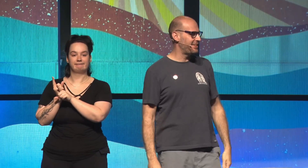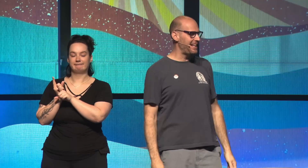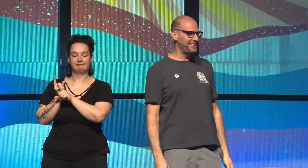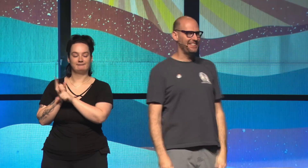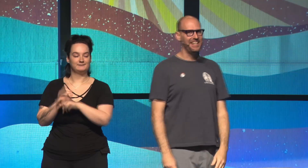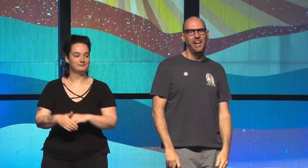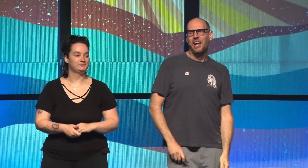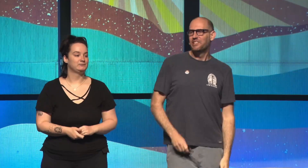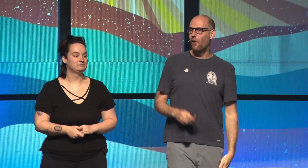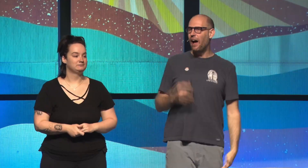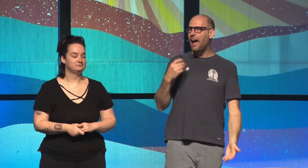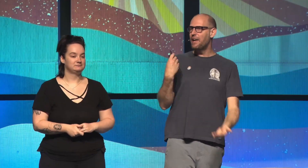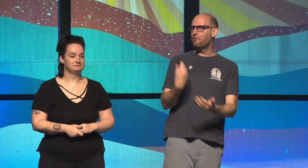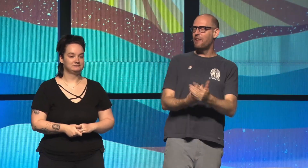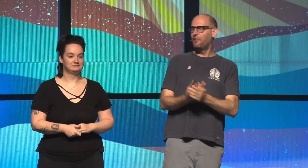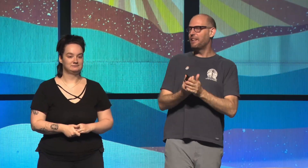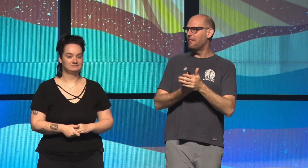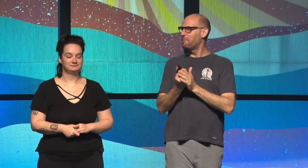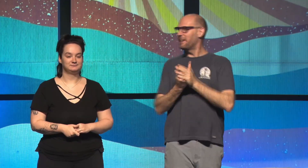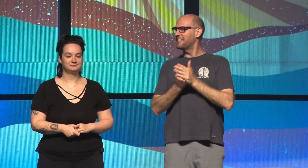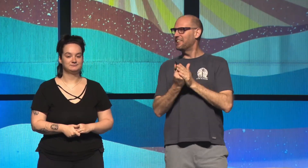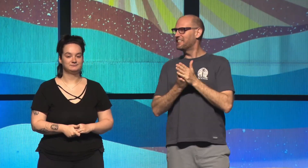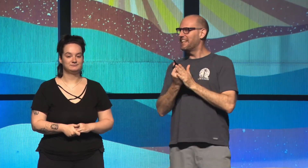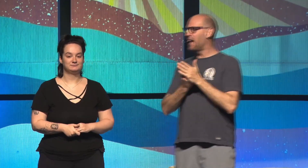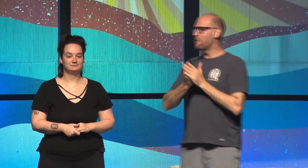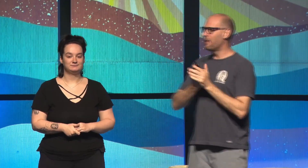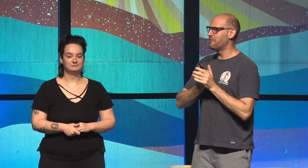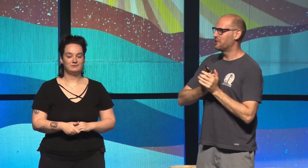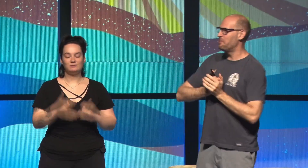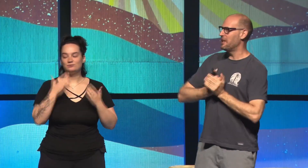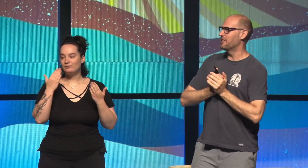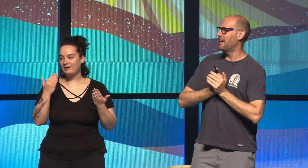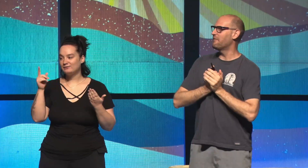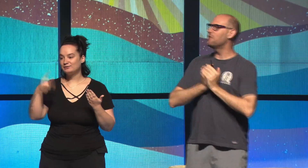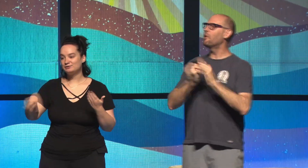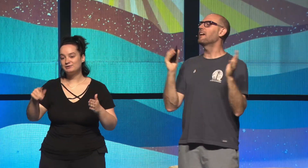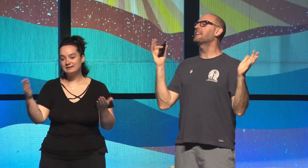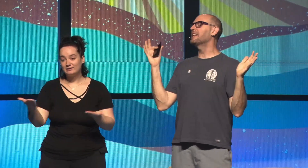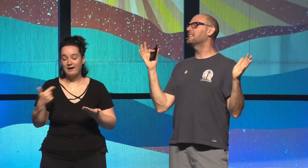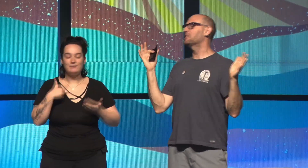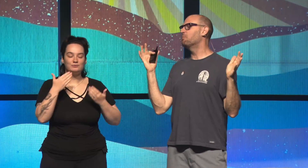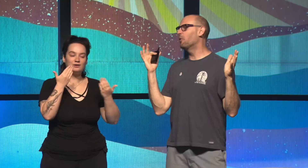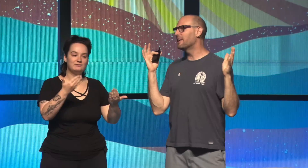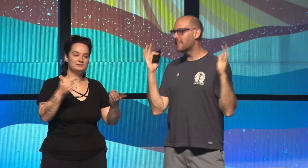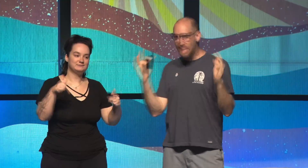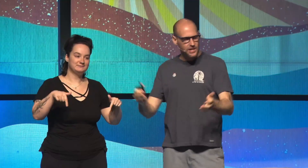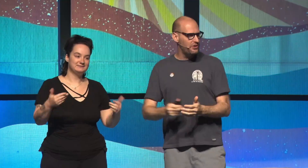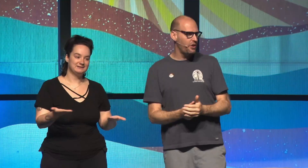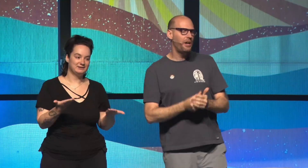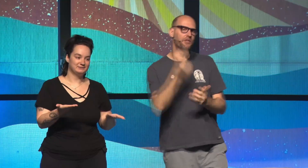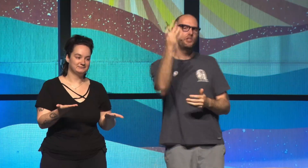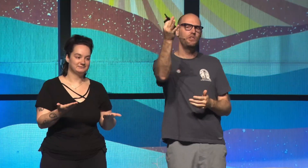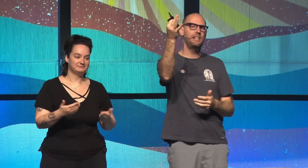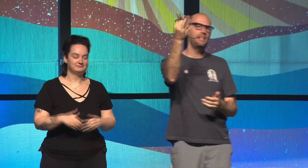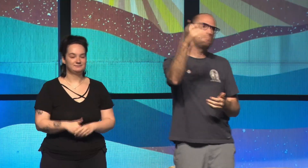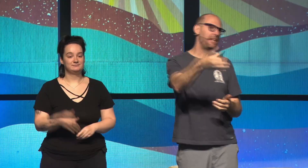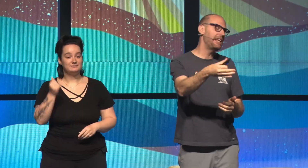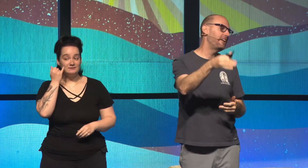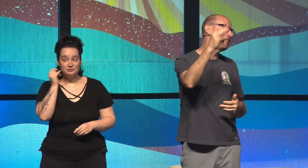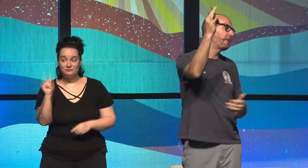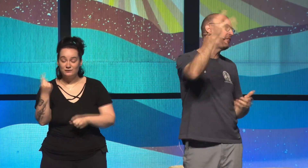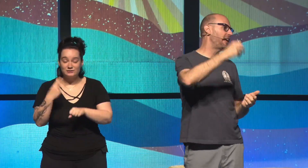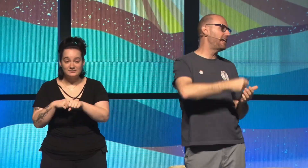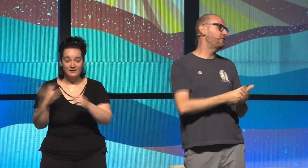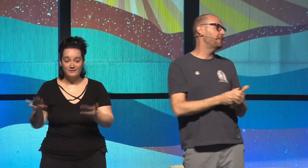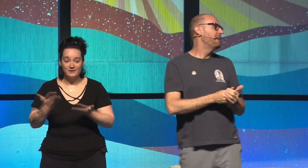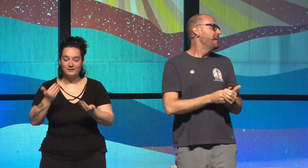but so that's good. So I am grateful that everybody's here today. I'm grateful to be here today. If you are a guest this morning, thank you so much for tuning in, being